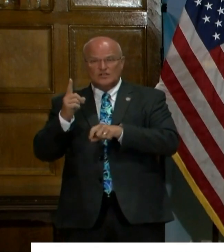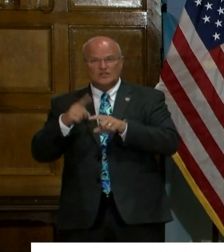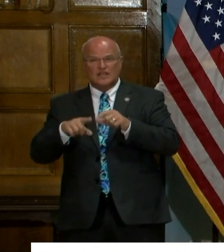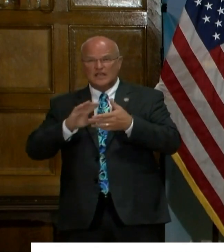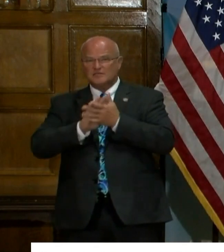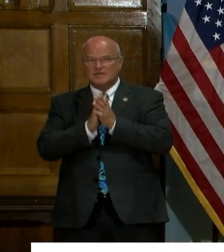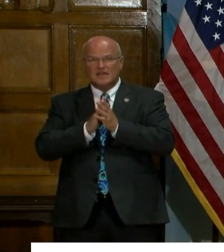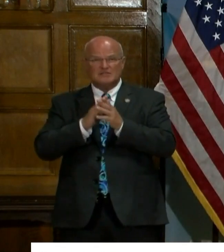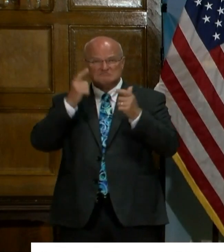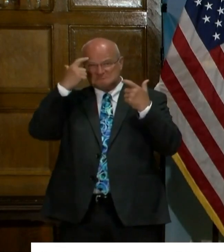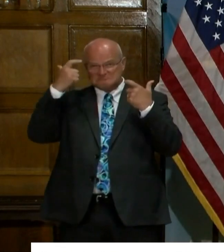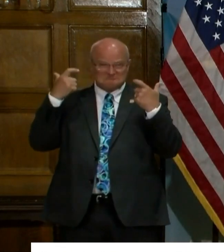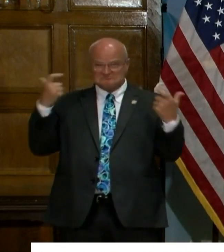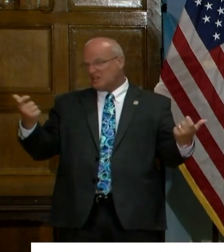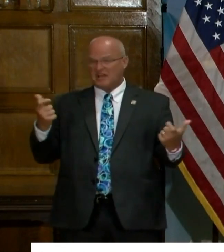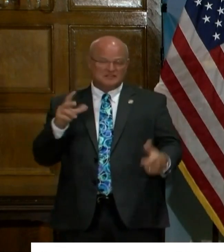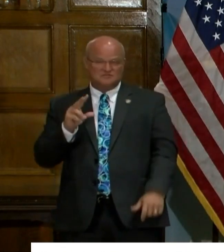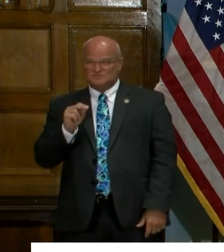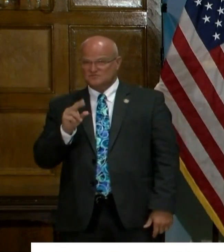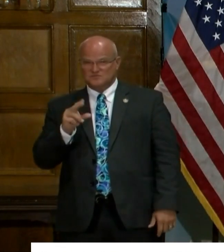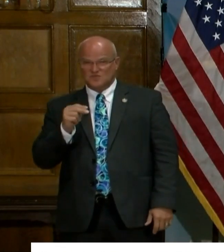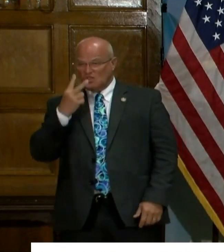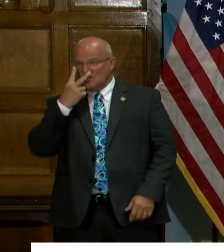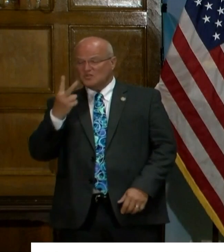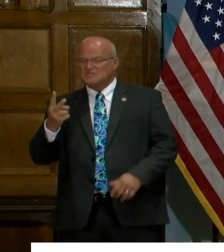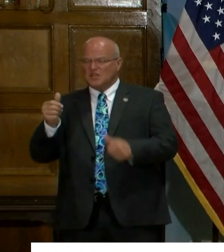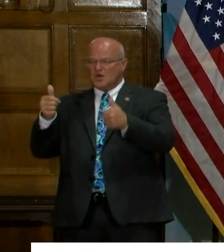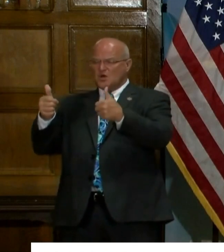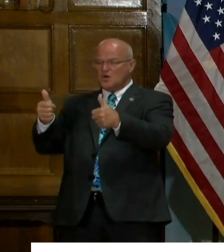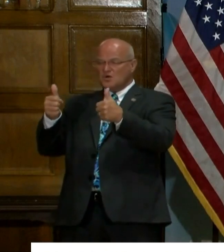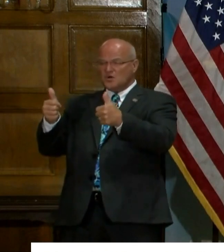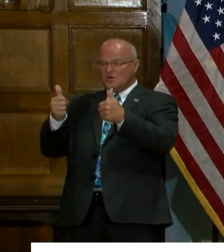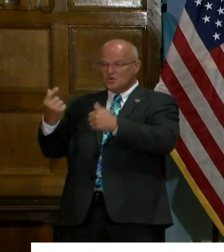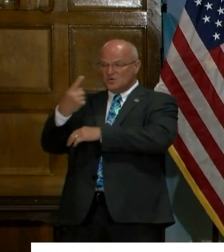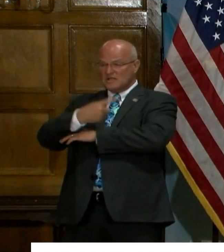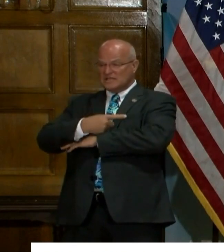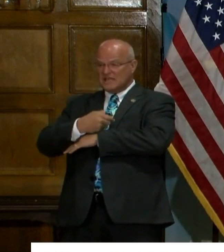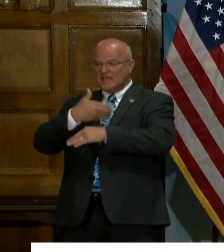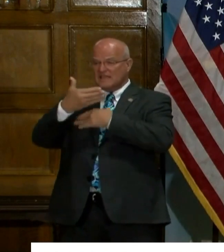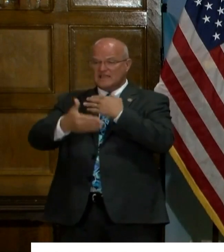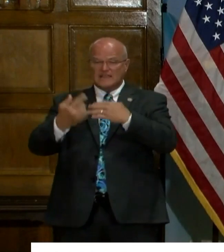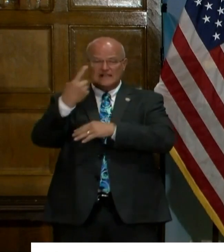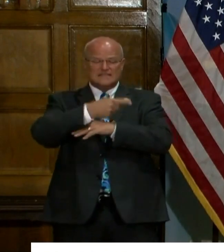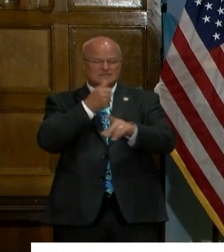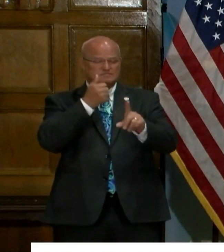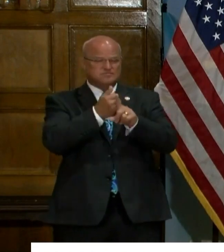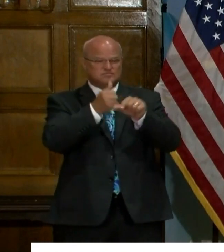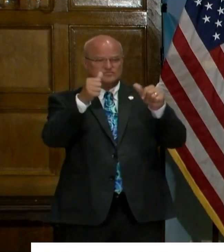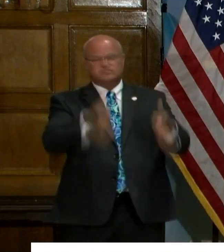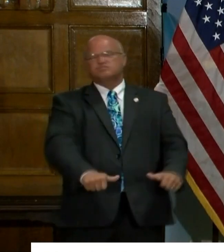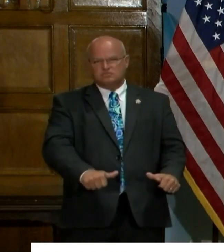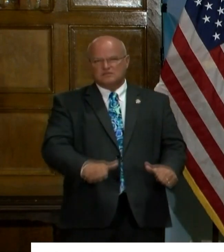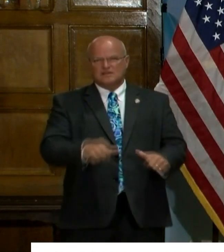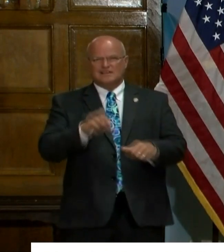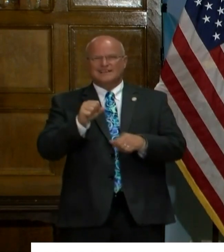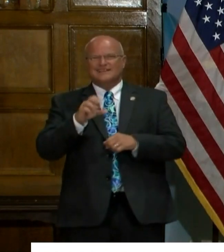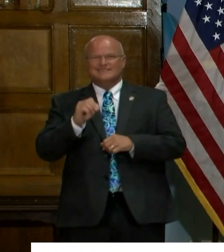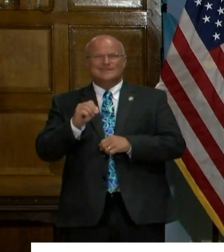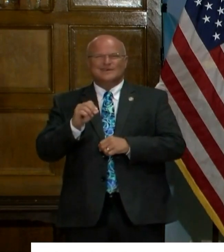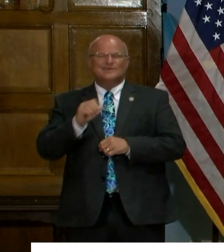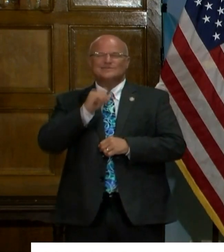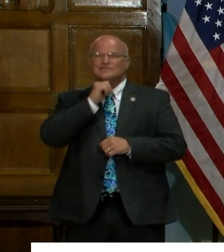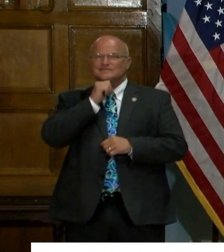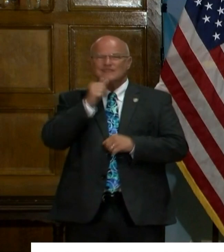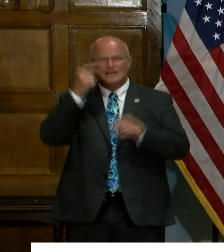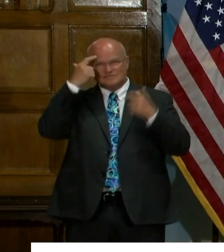cocky because where you see it going well one day, the next day it's not going well. So there's not